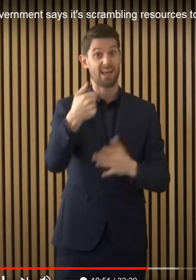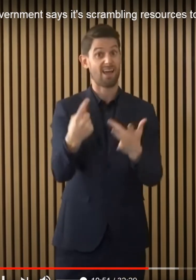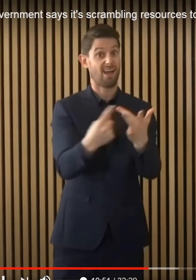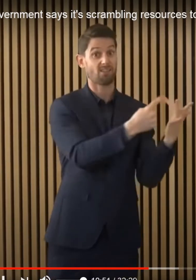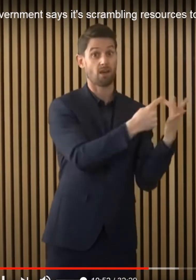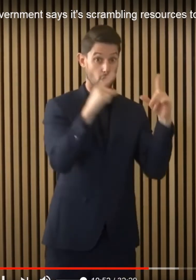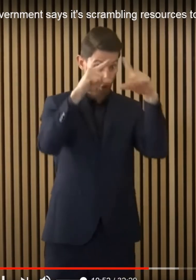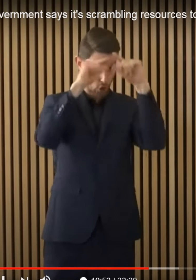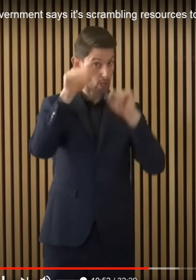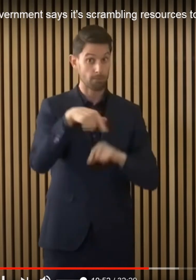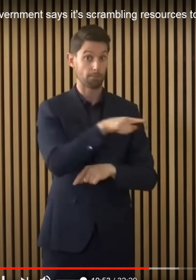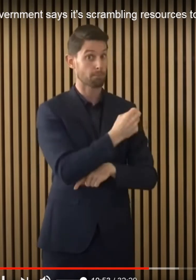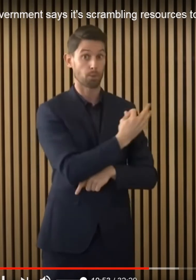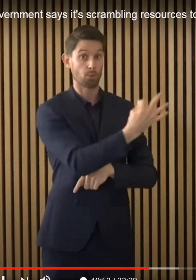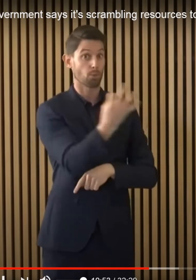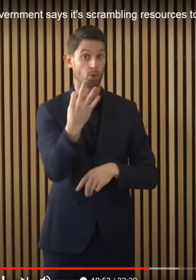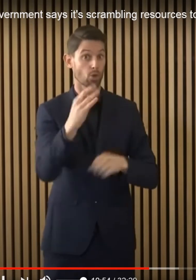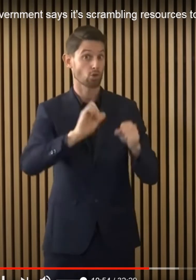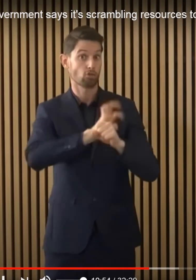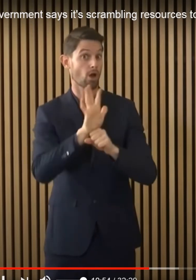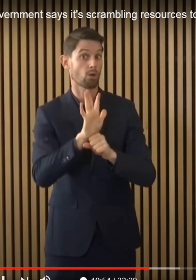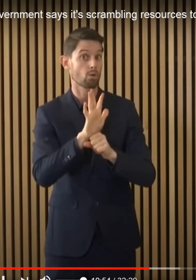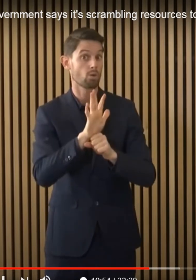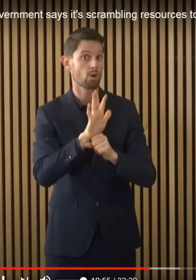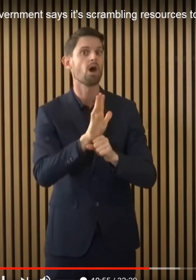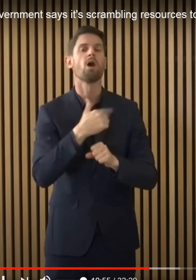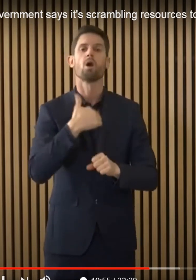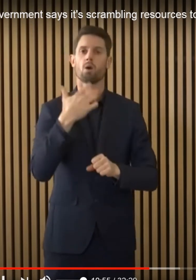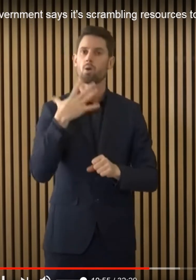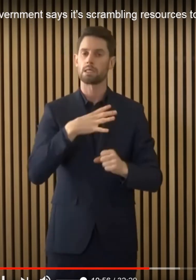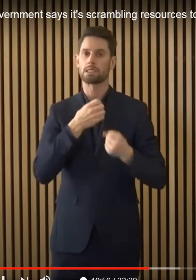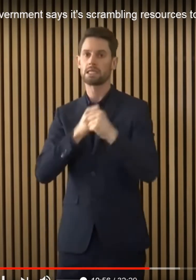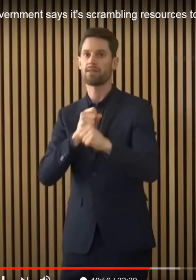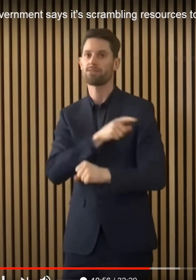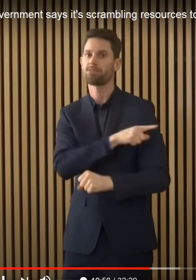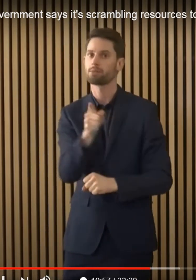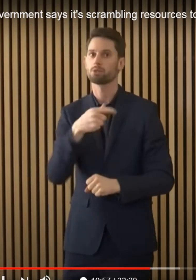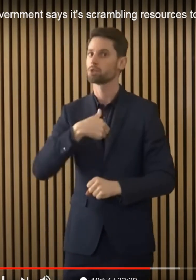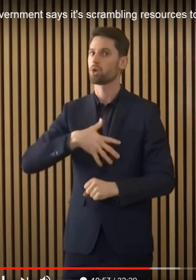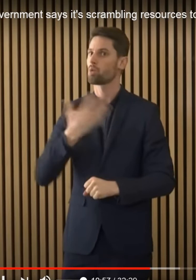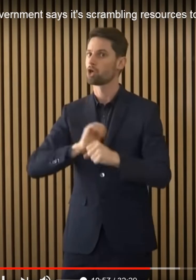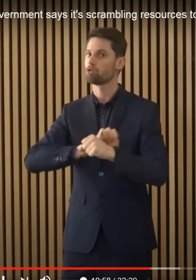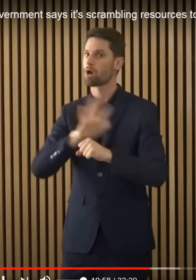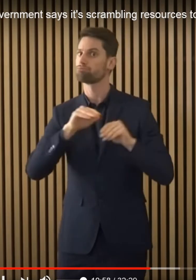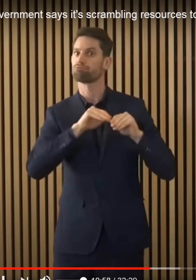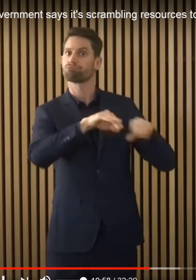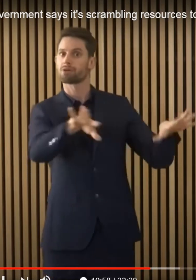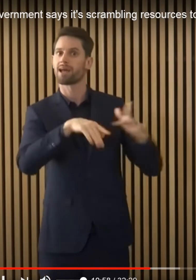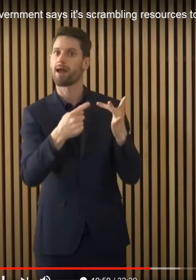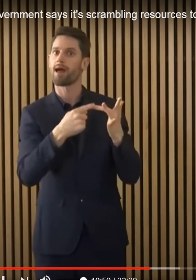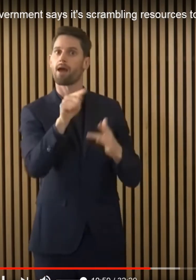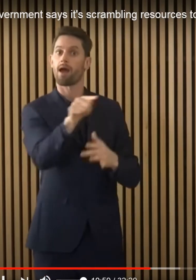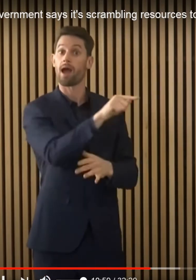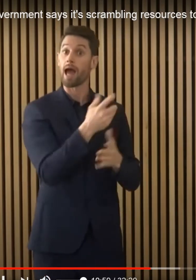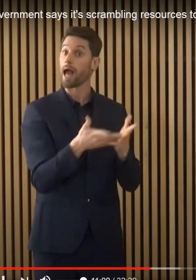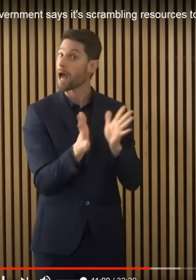have COVID infection, and therefore we are increasing and enhancing the